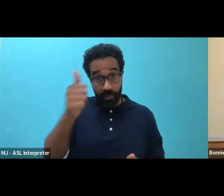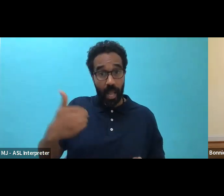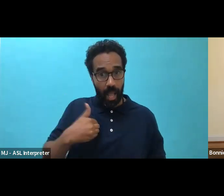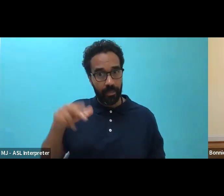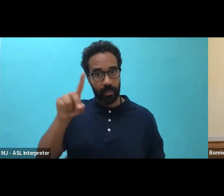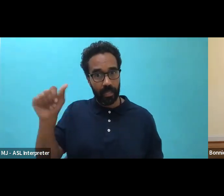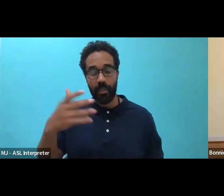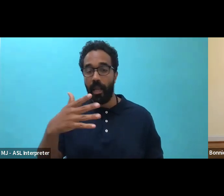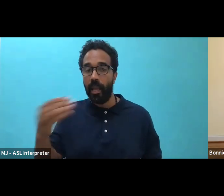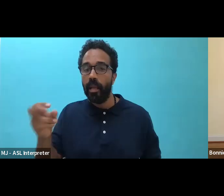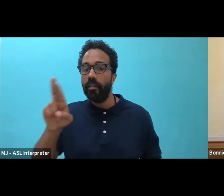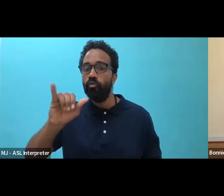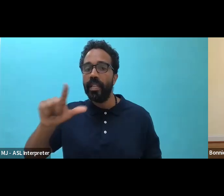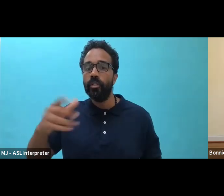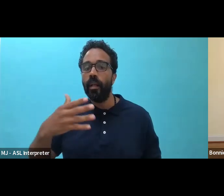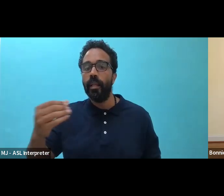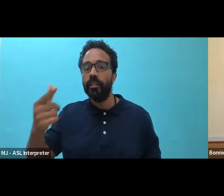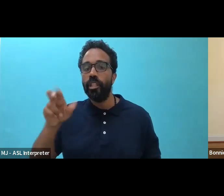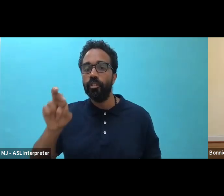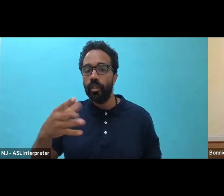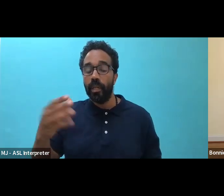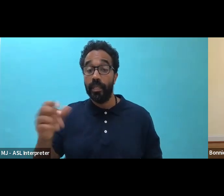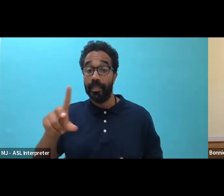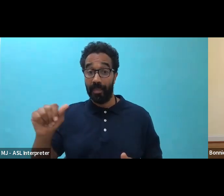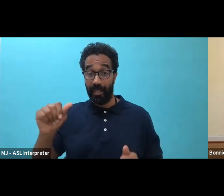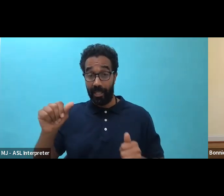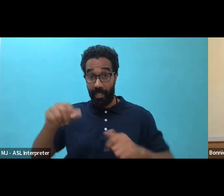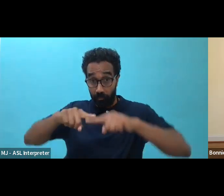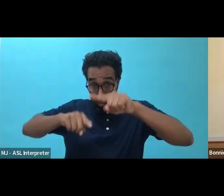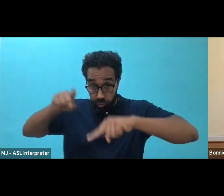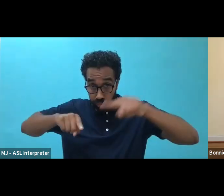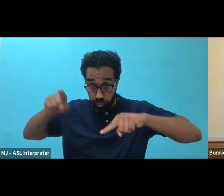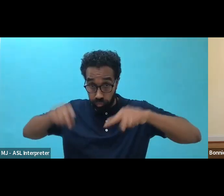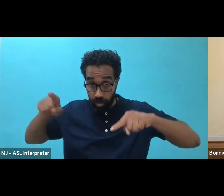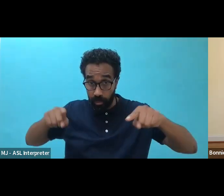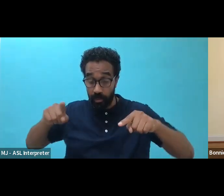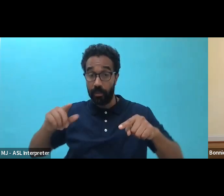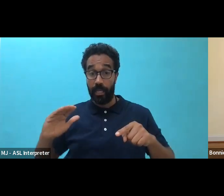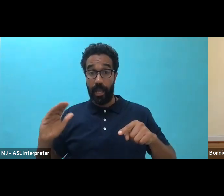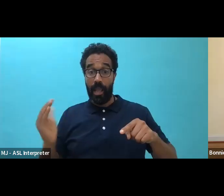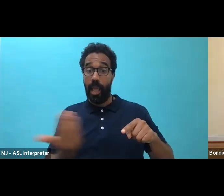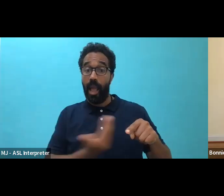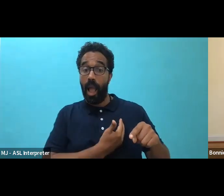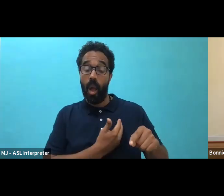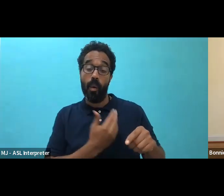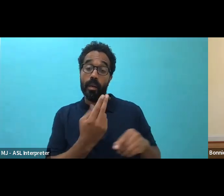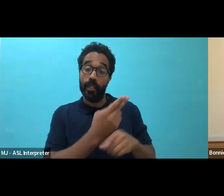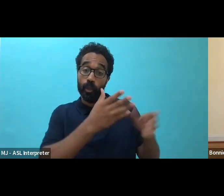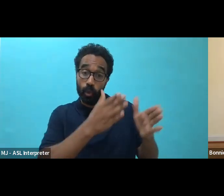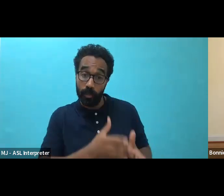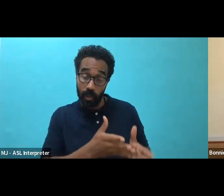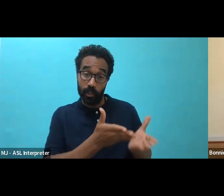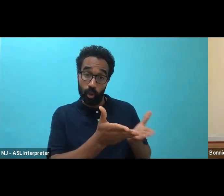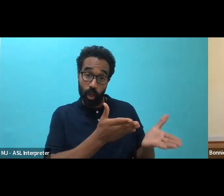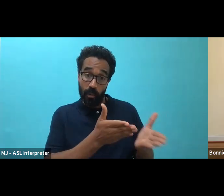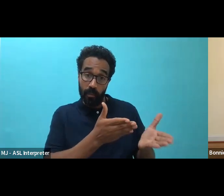the racial, gender, and disability mix of our constituency, the consumers that we serve, should